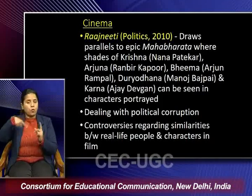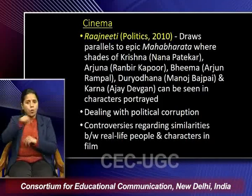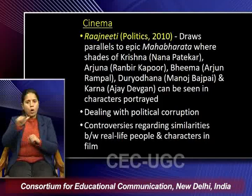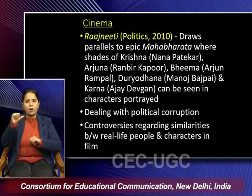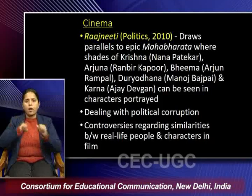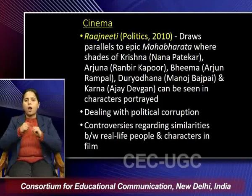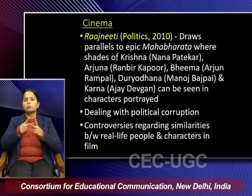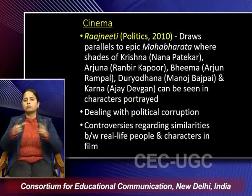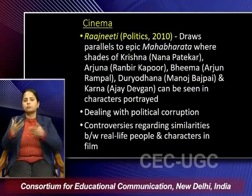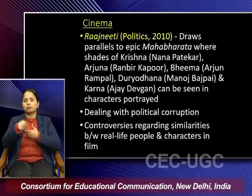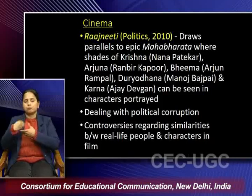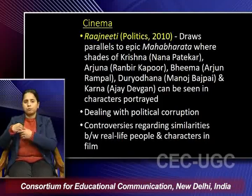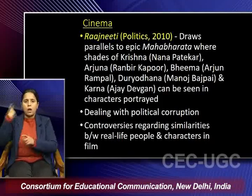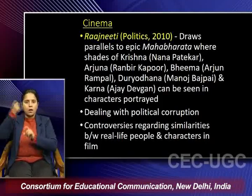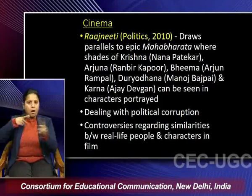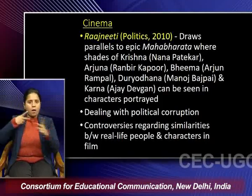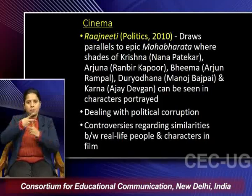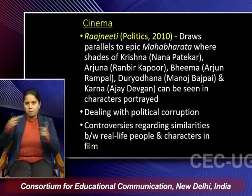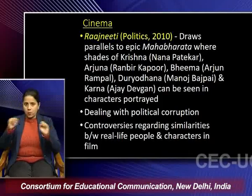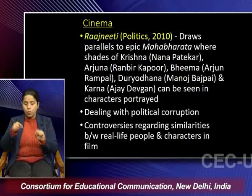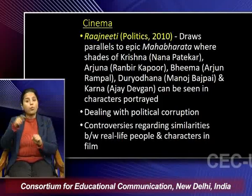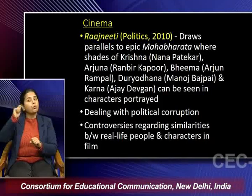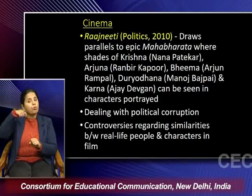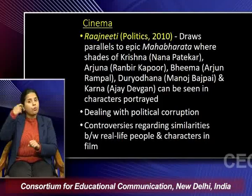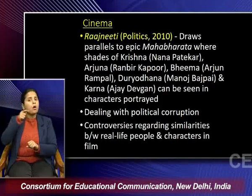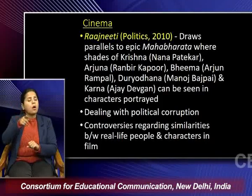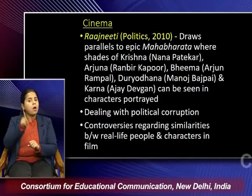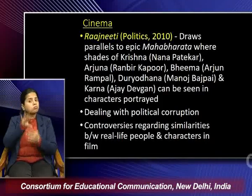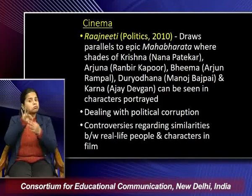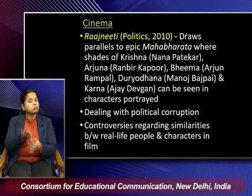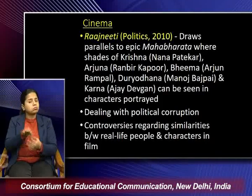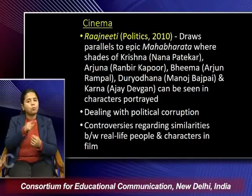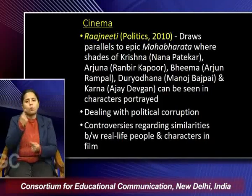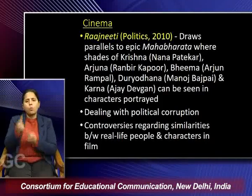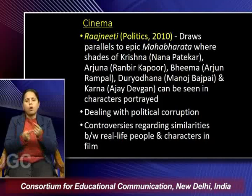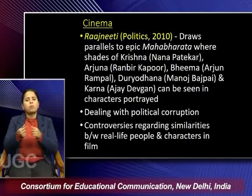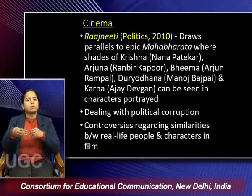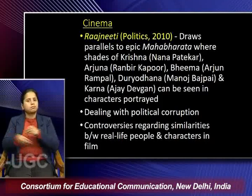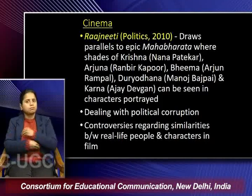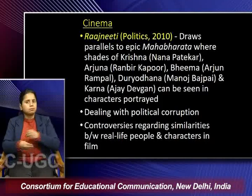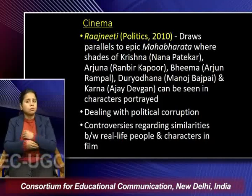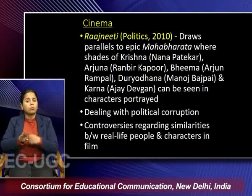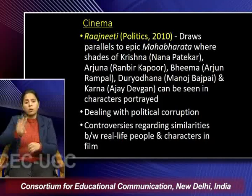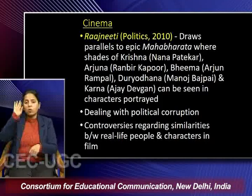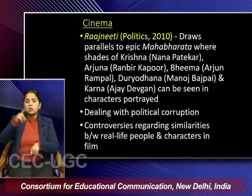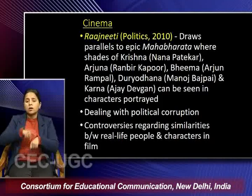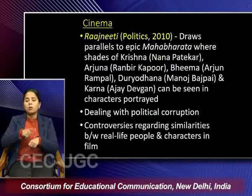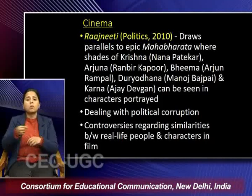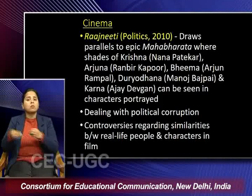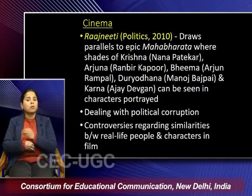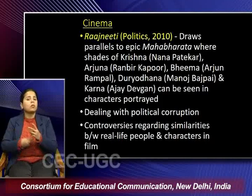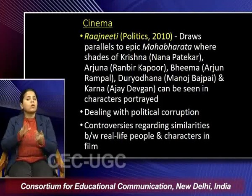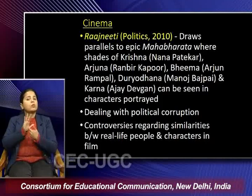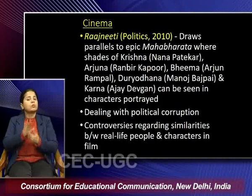characters which have been portrayed. And this film was also dealing with the political corruption of those times, and